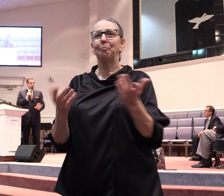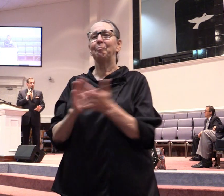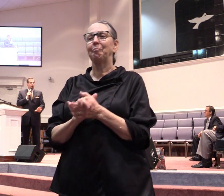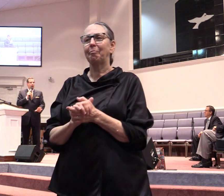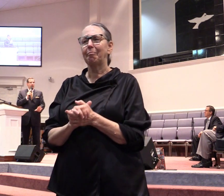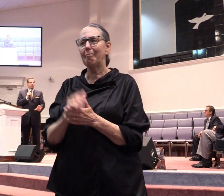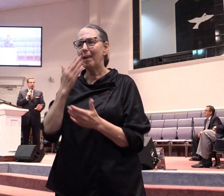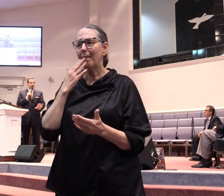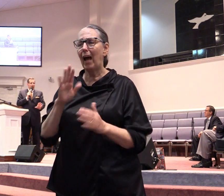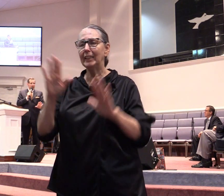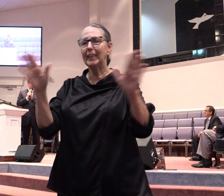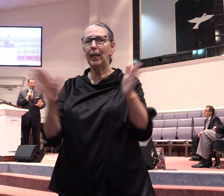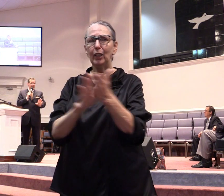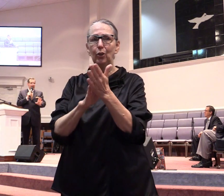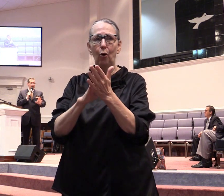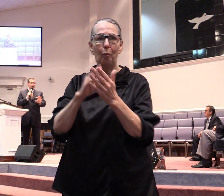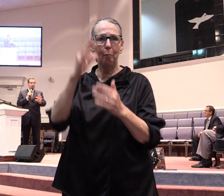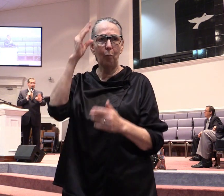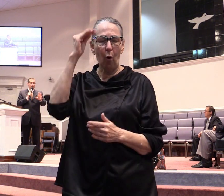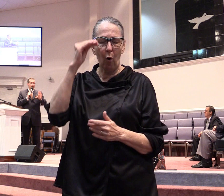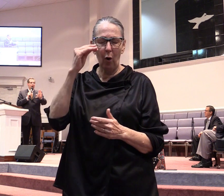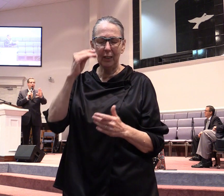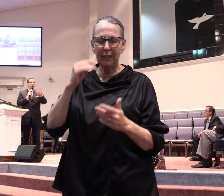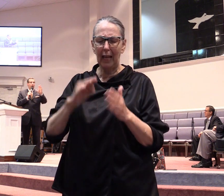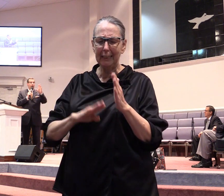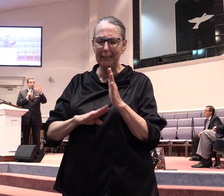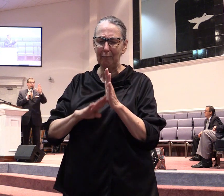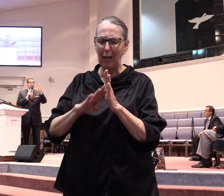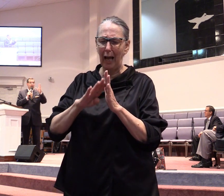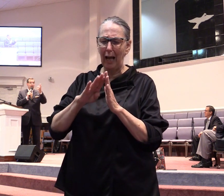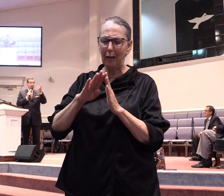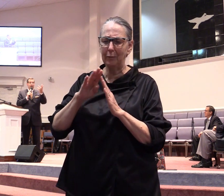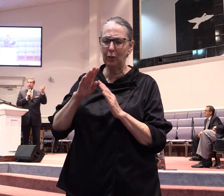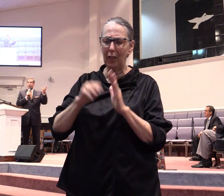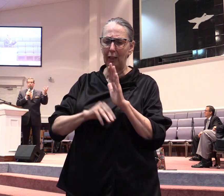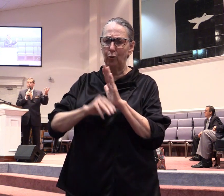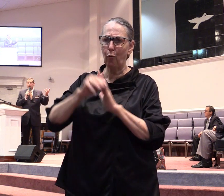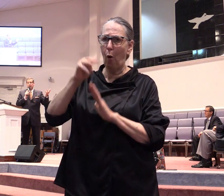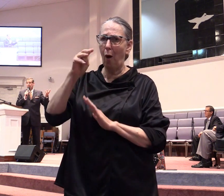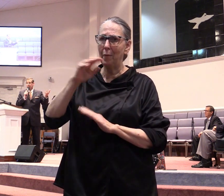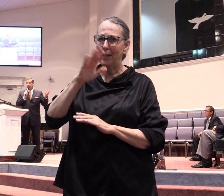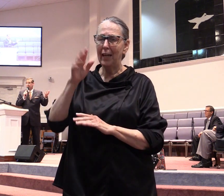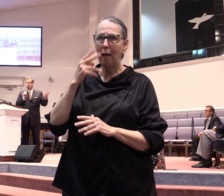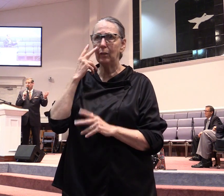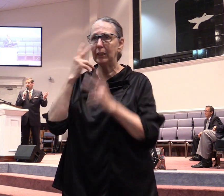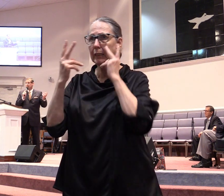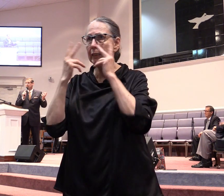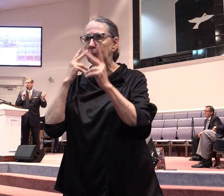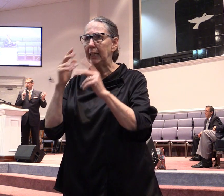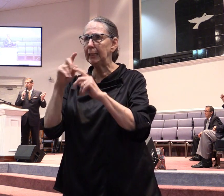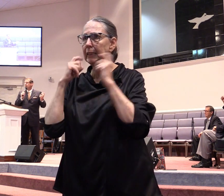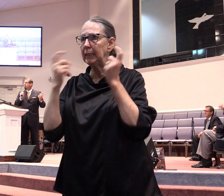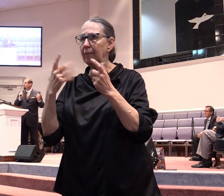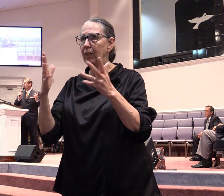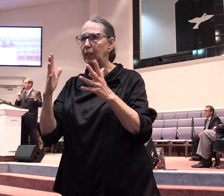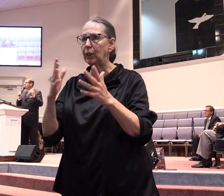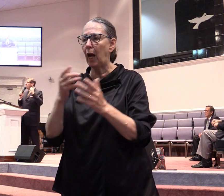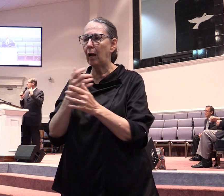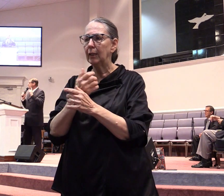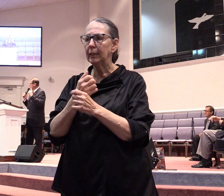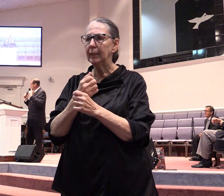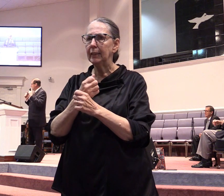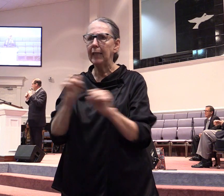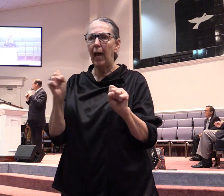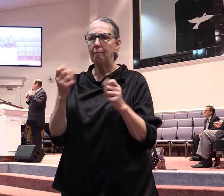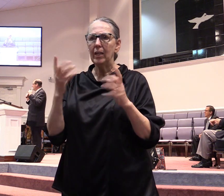Sunday school boys that are cultivated in this truth all the way up to maturity that never seen any of those sins. But